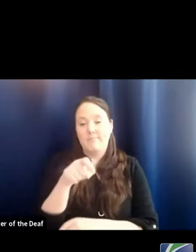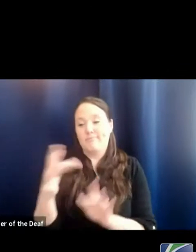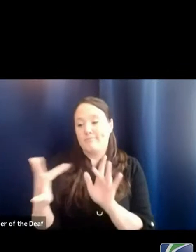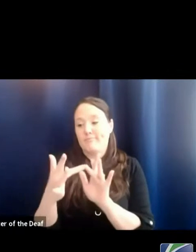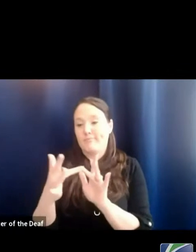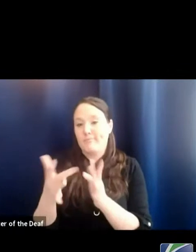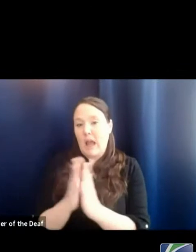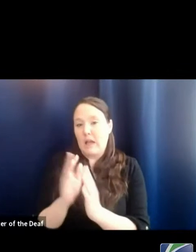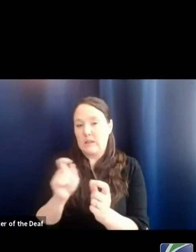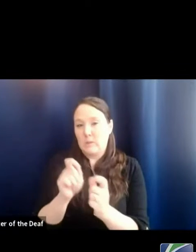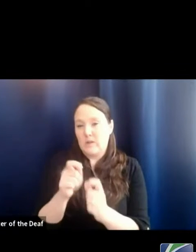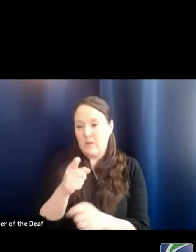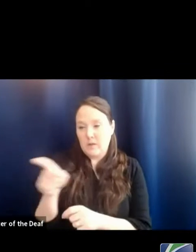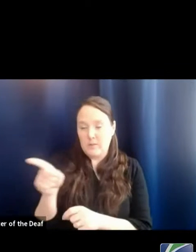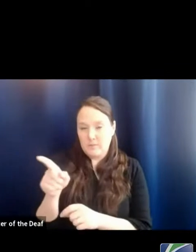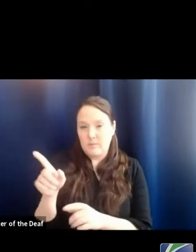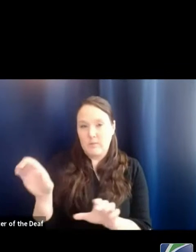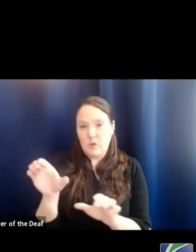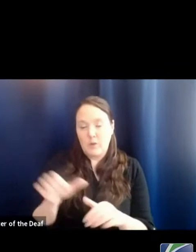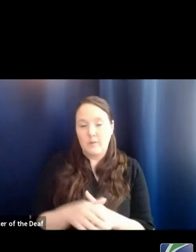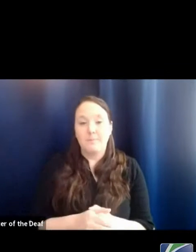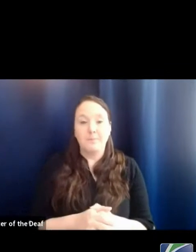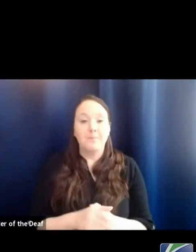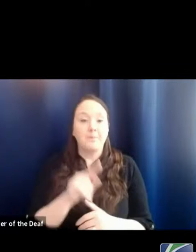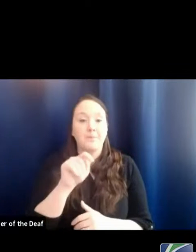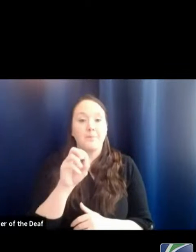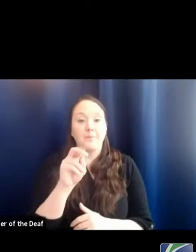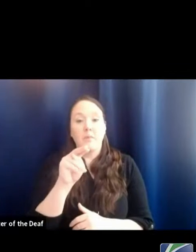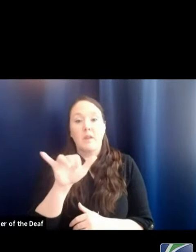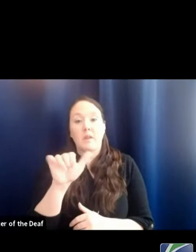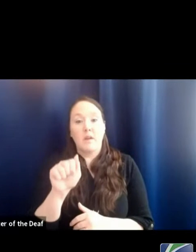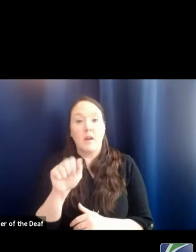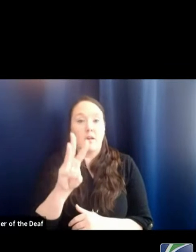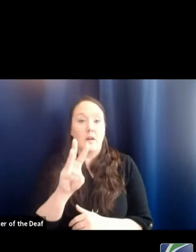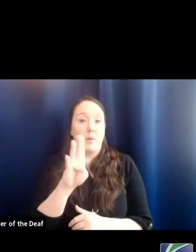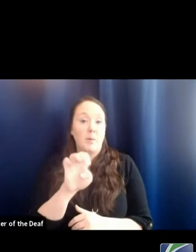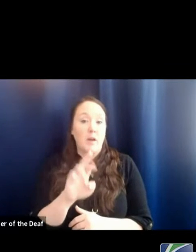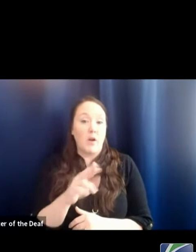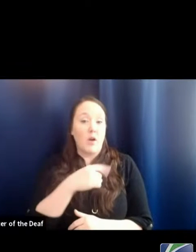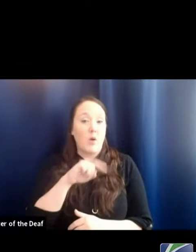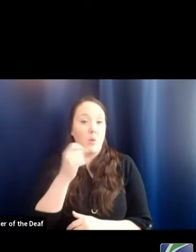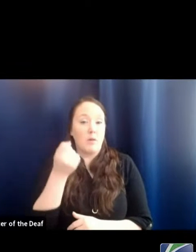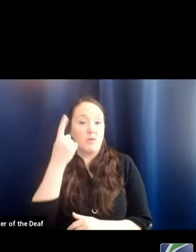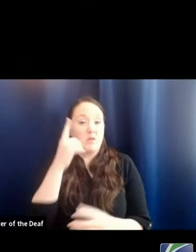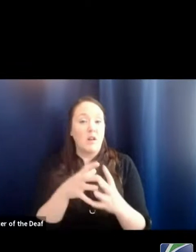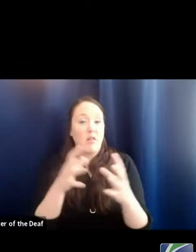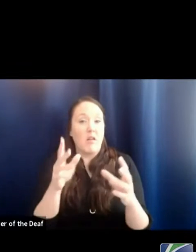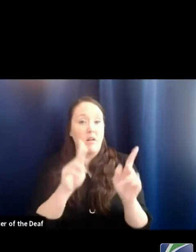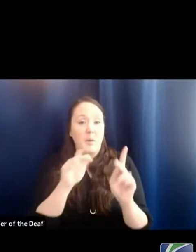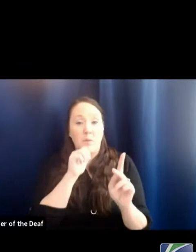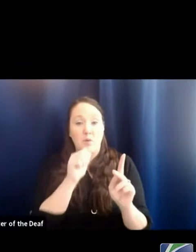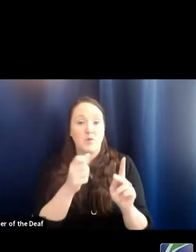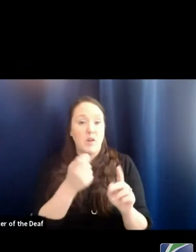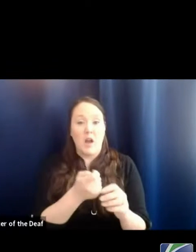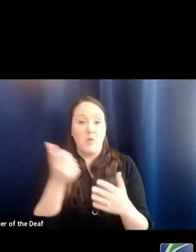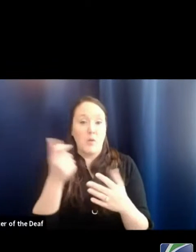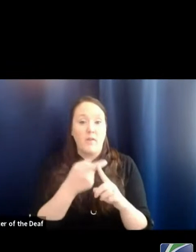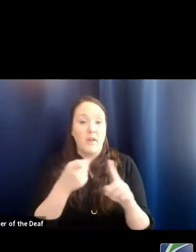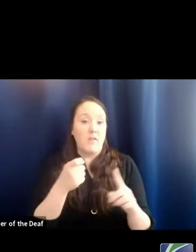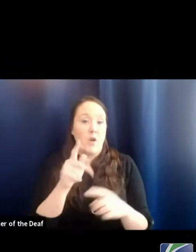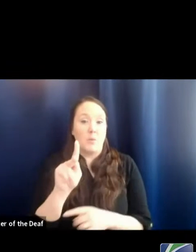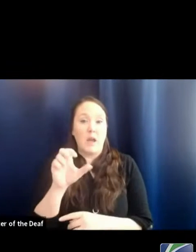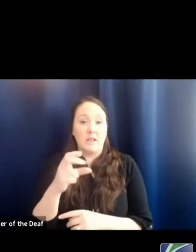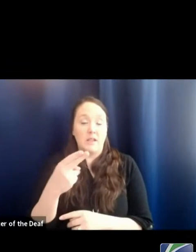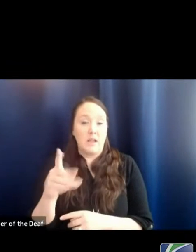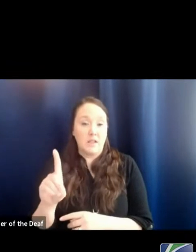getting. From Tanya with WBIR, we understand that many people are not removing themselves from the KCHD waiting